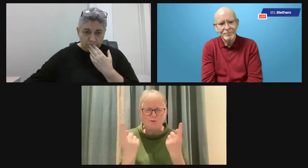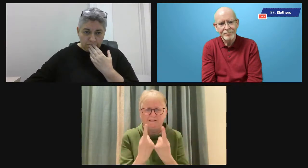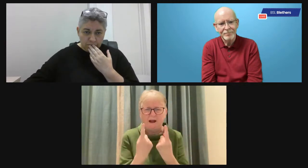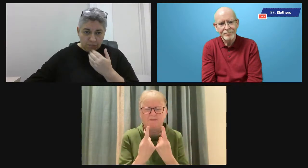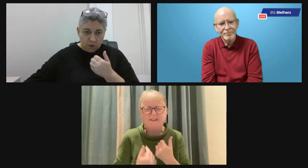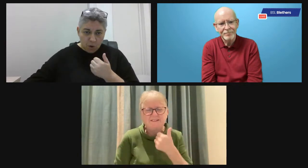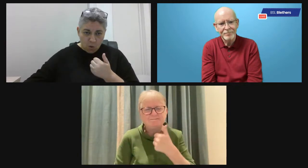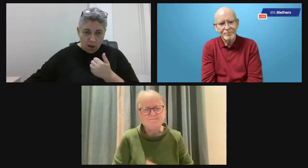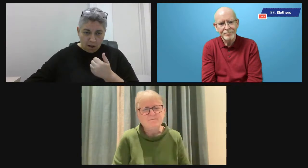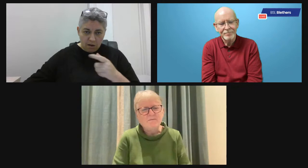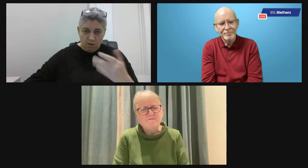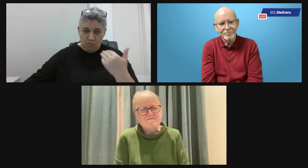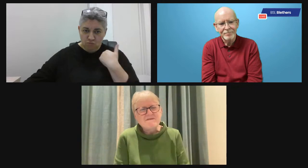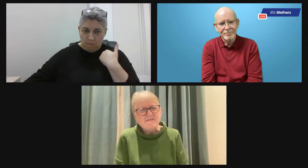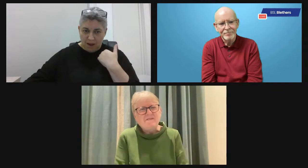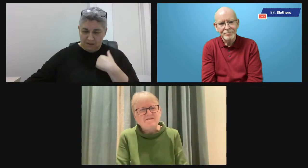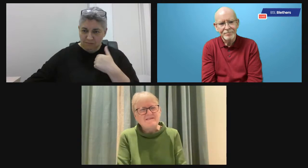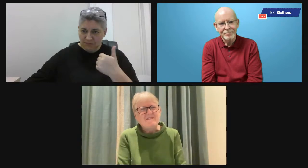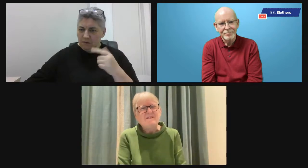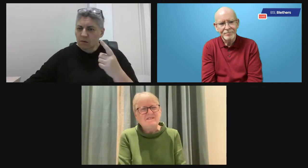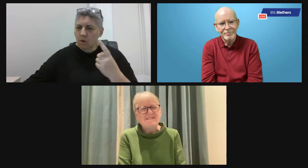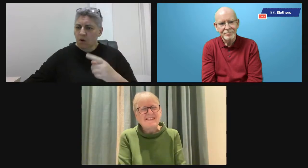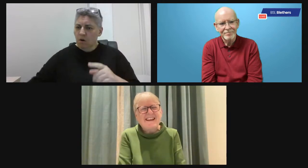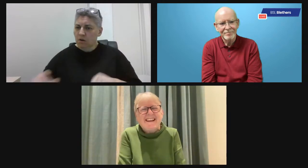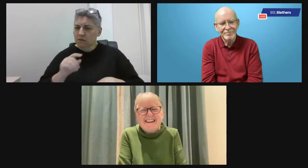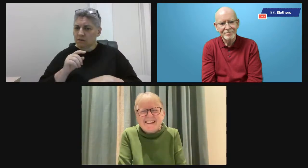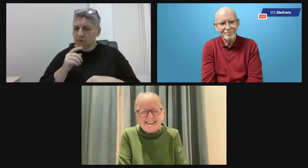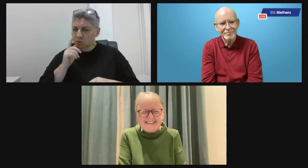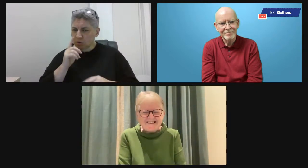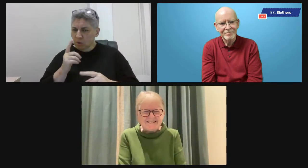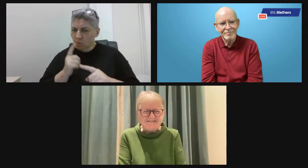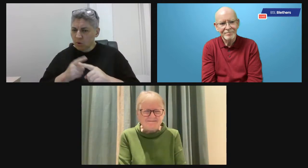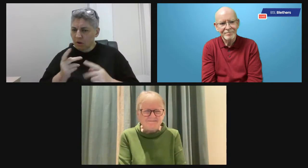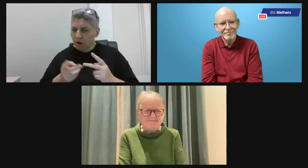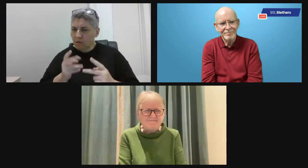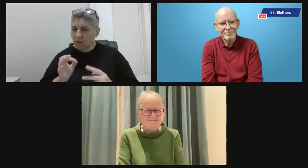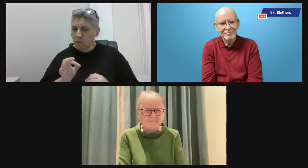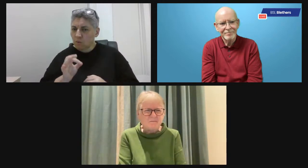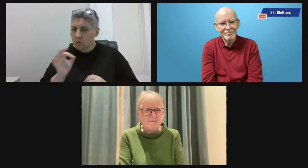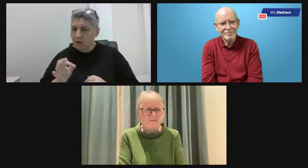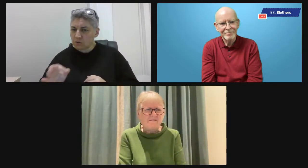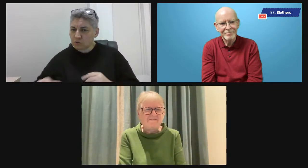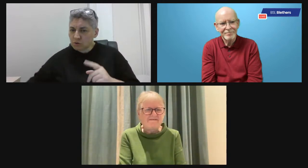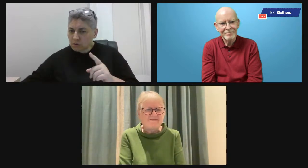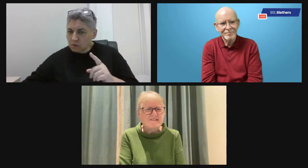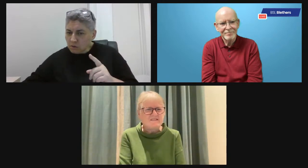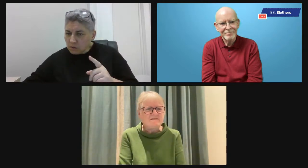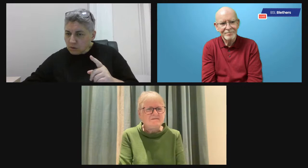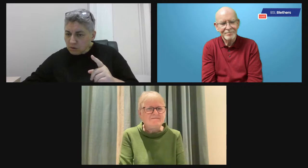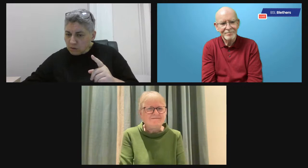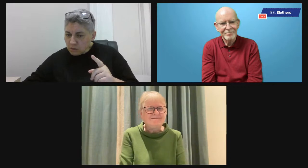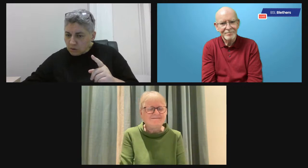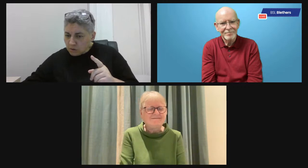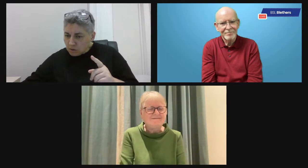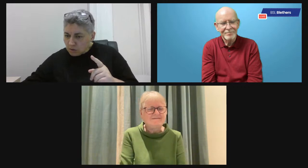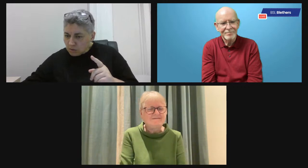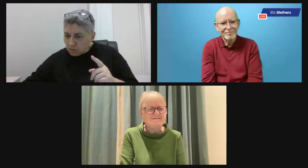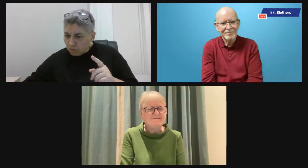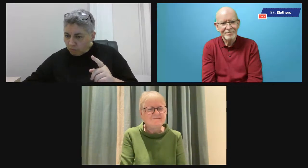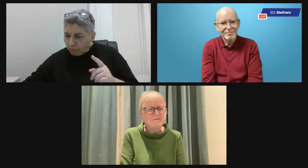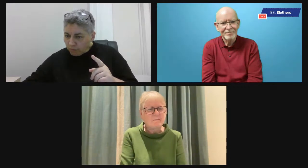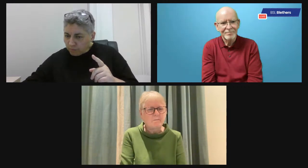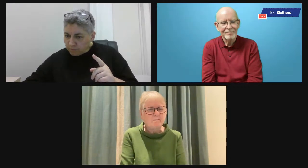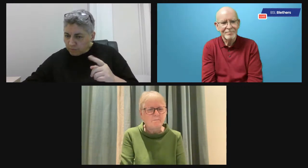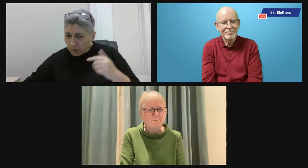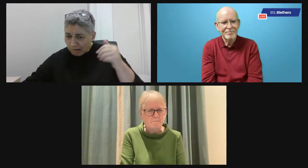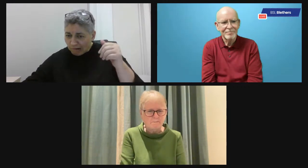Just 5 seconds or something before we finish. I've got something to show, so just flagging that one for you. Just remind me, Emma. I'm just checking